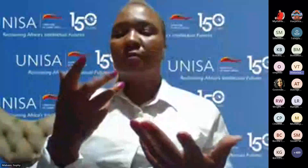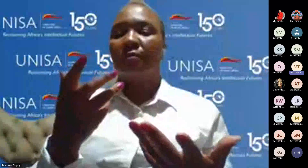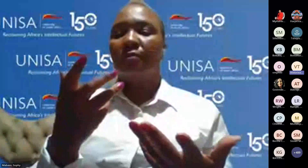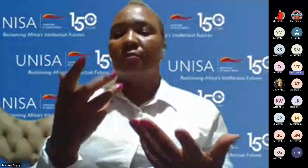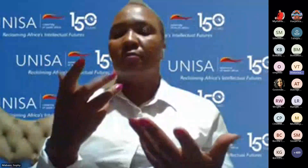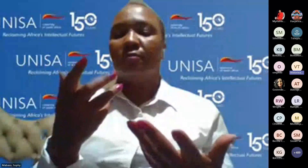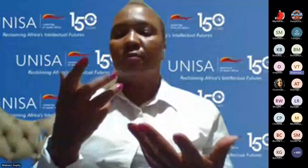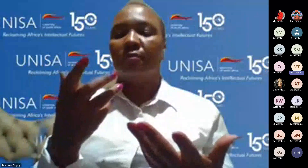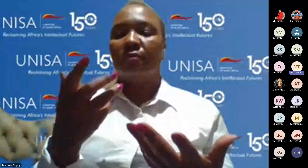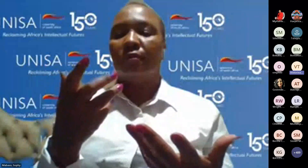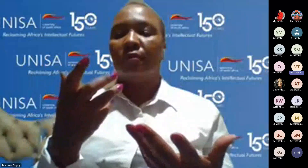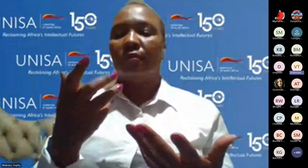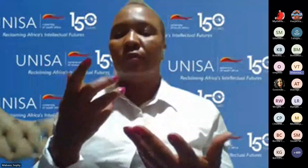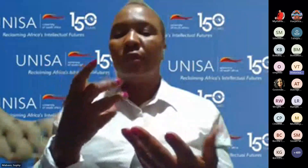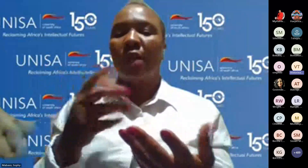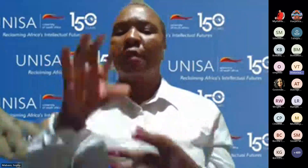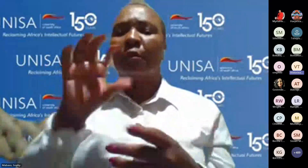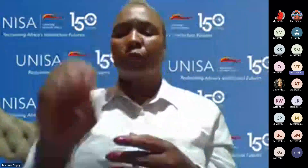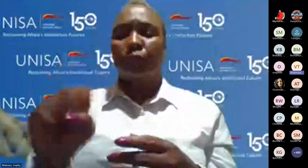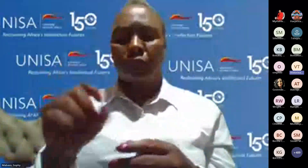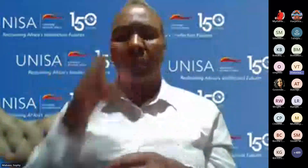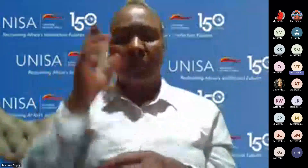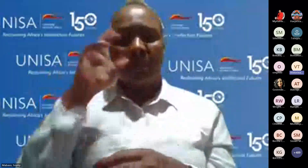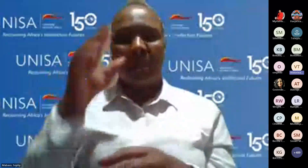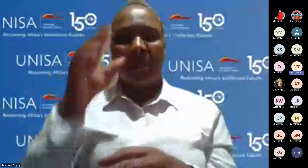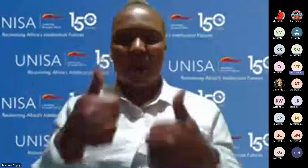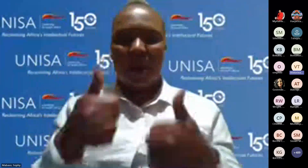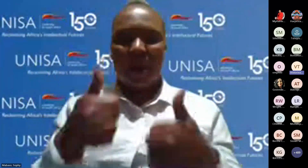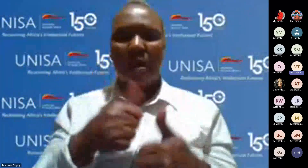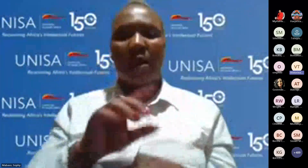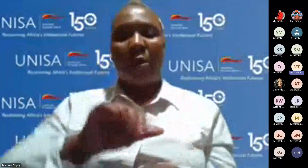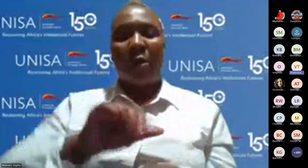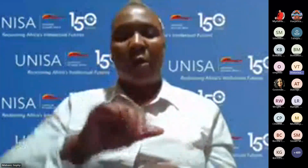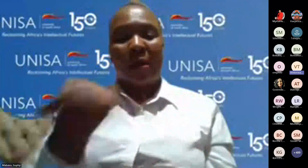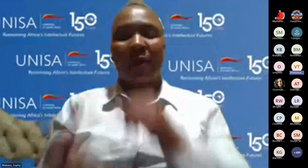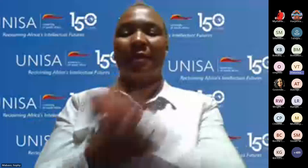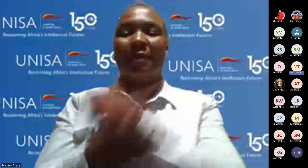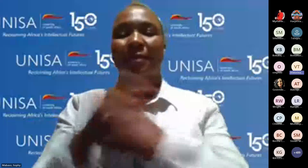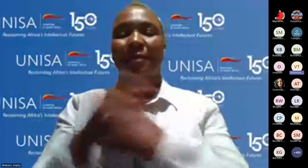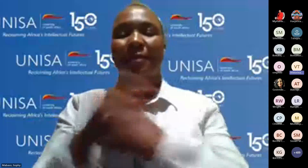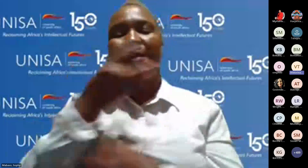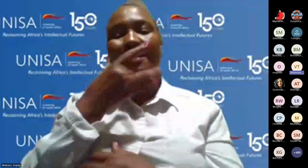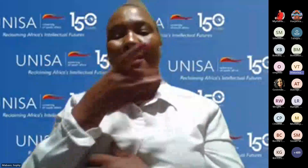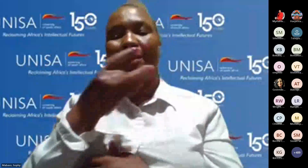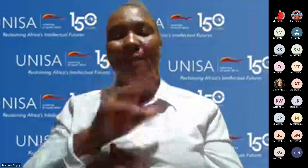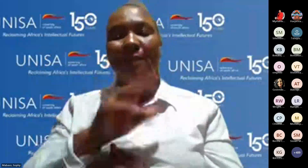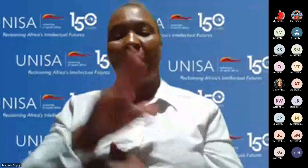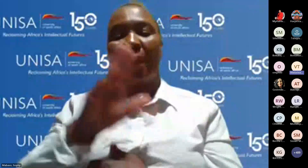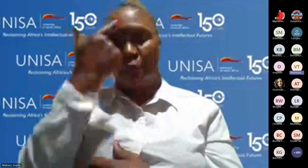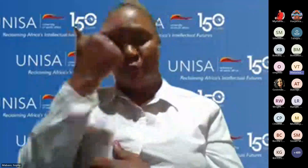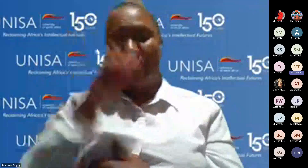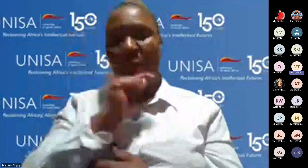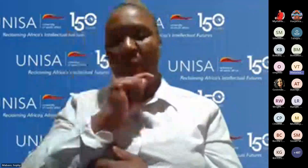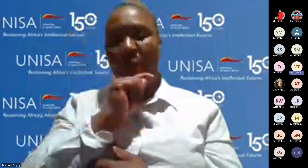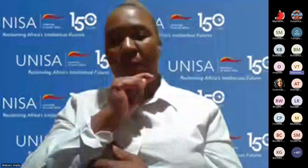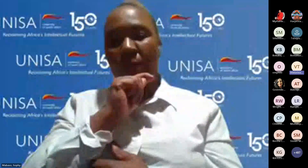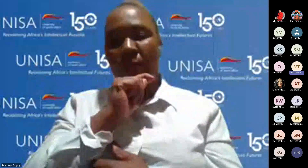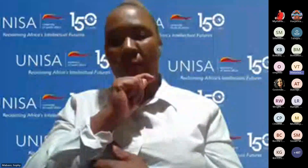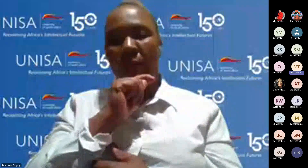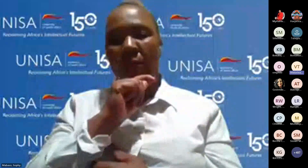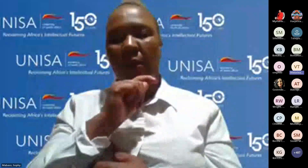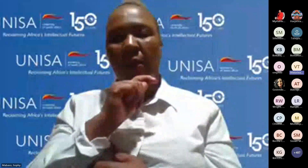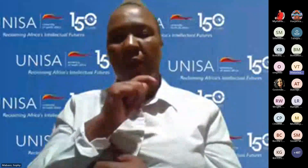if I get it well, I heard our next session is it Saturday at 9. This I